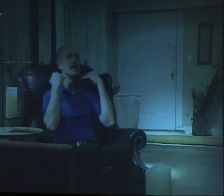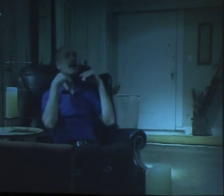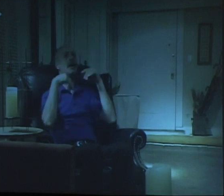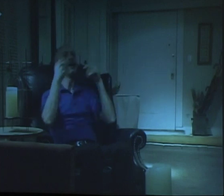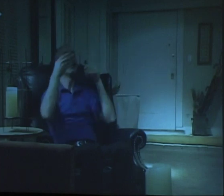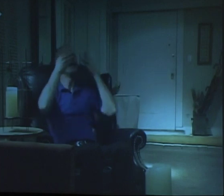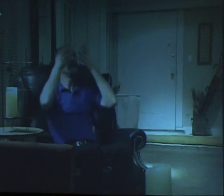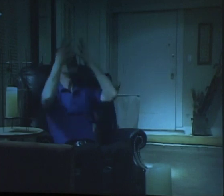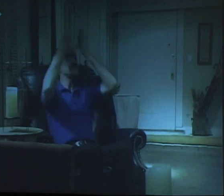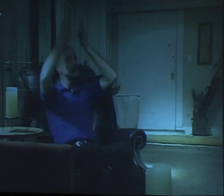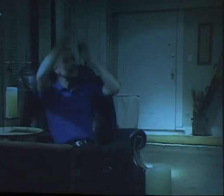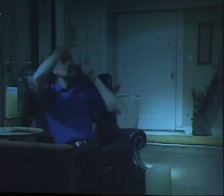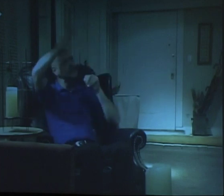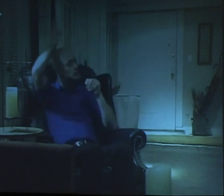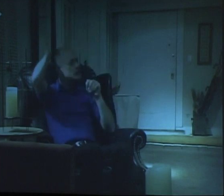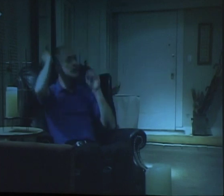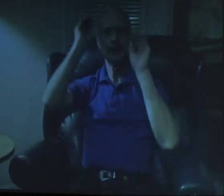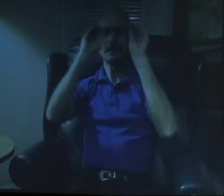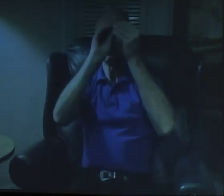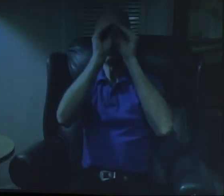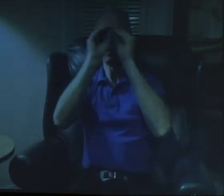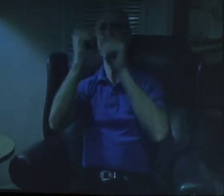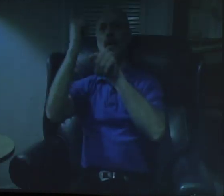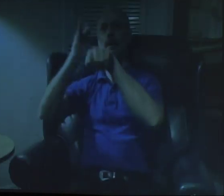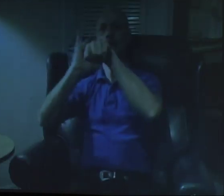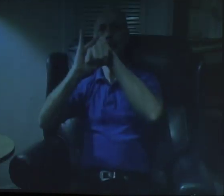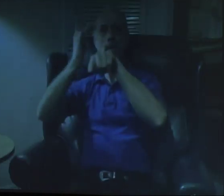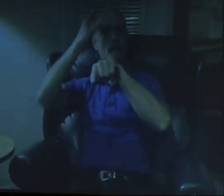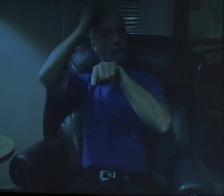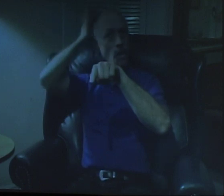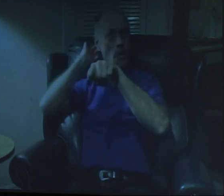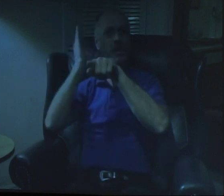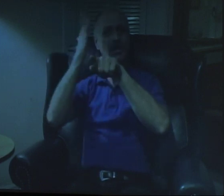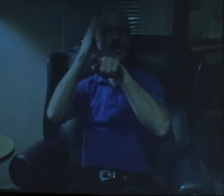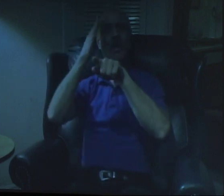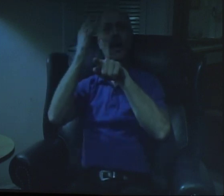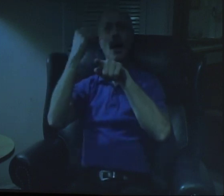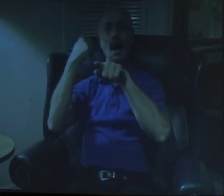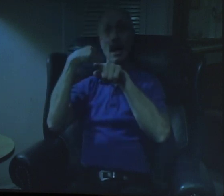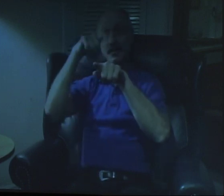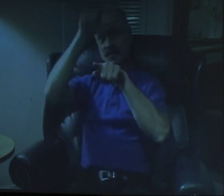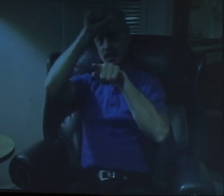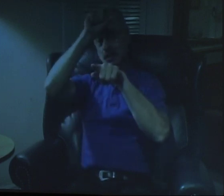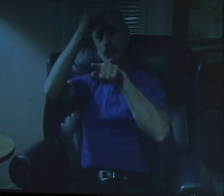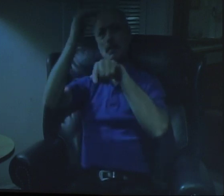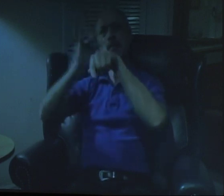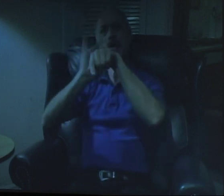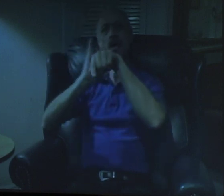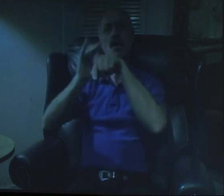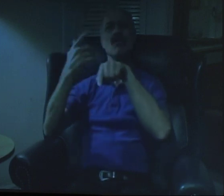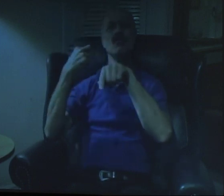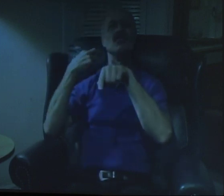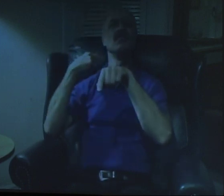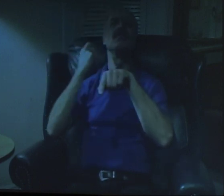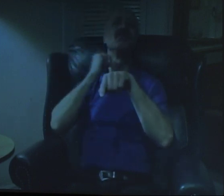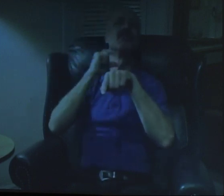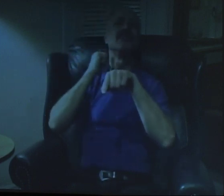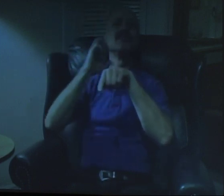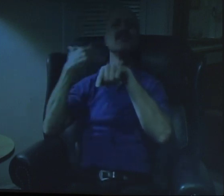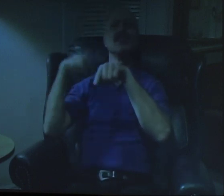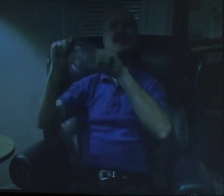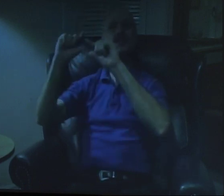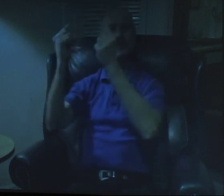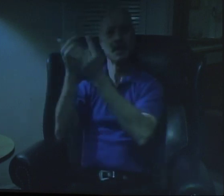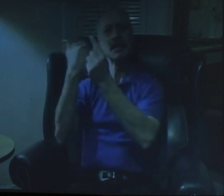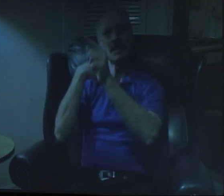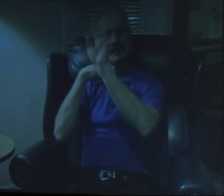had headdresses on, Egyptian headdresses, very intricate in detail. There were some that were bald, some that